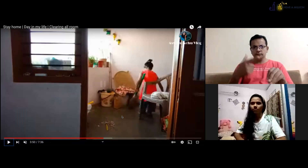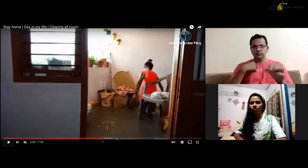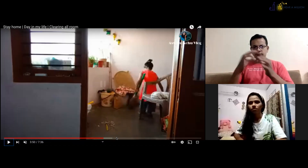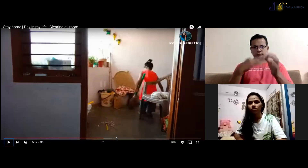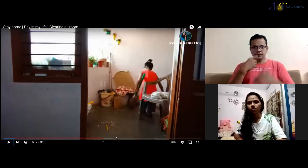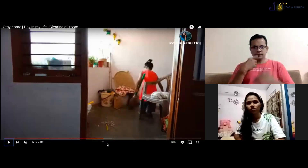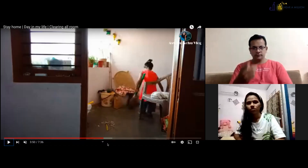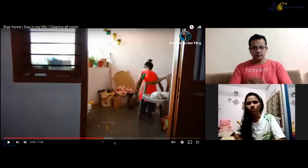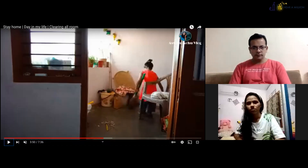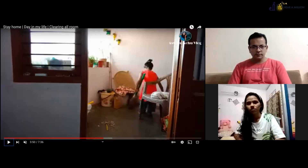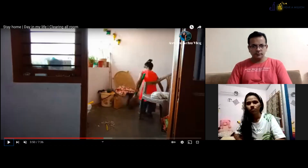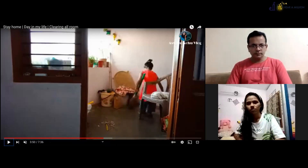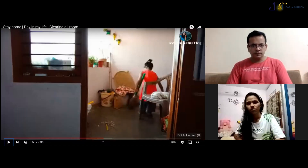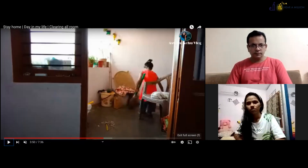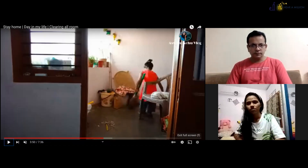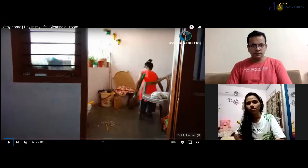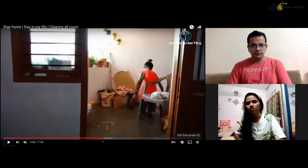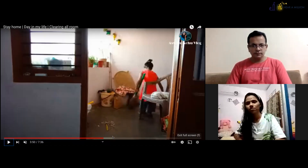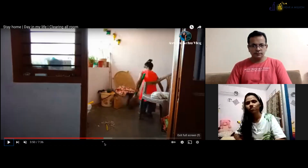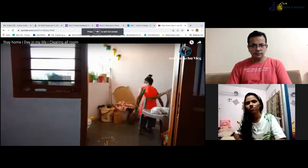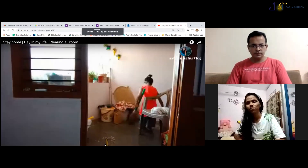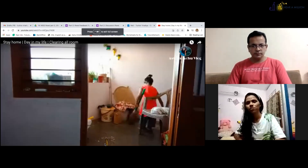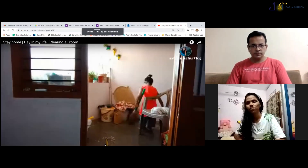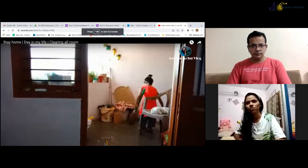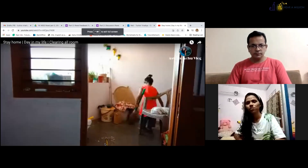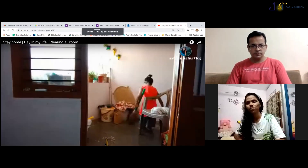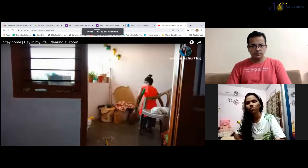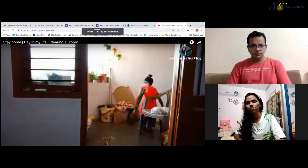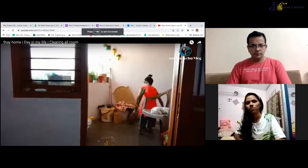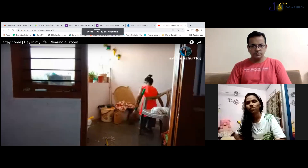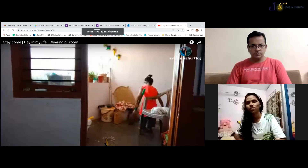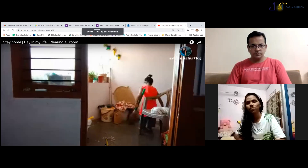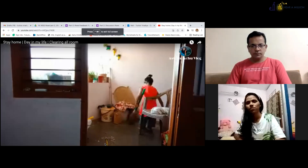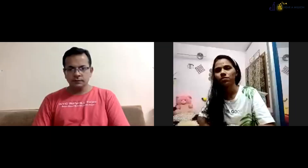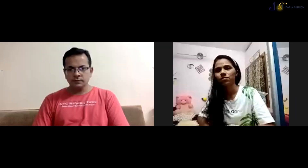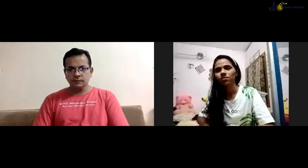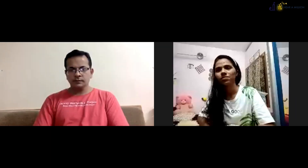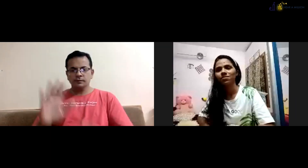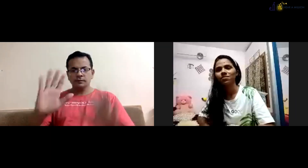Please, or you can switch up the video. I'll explain.